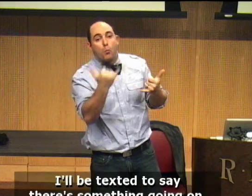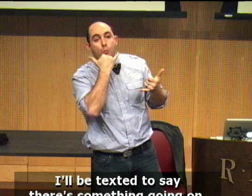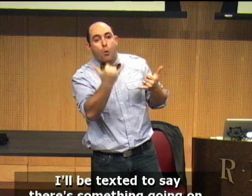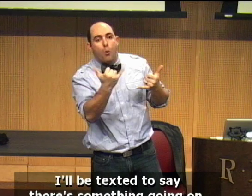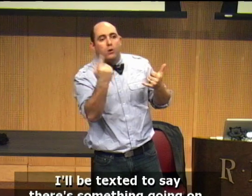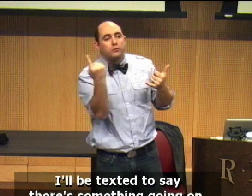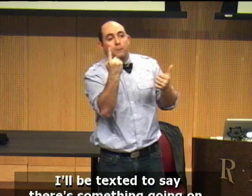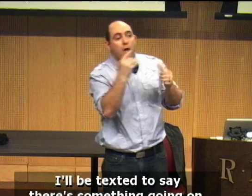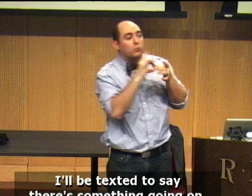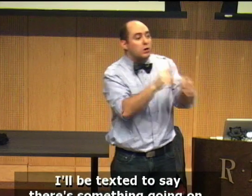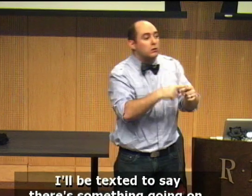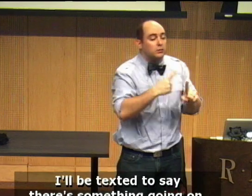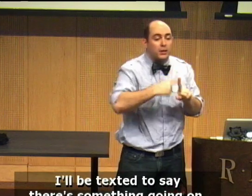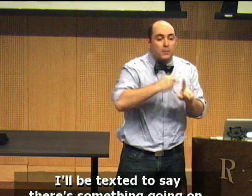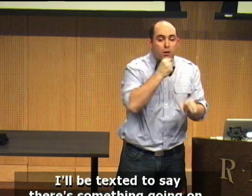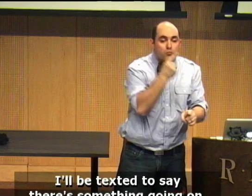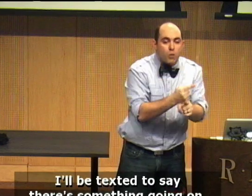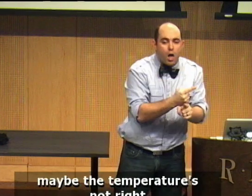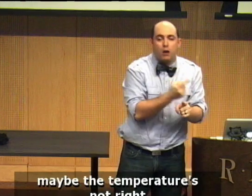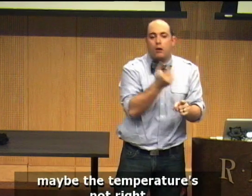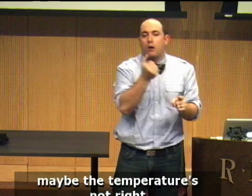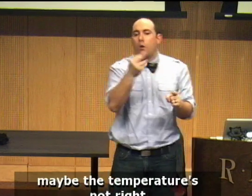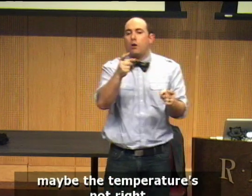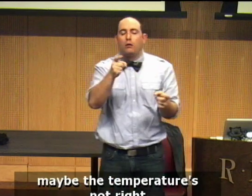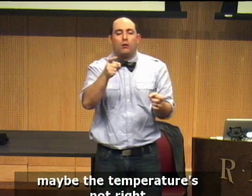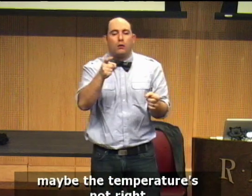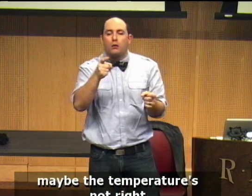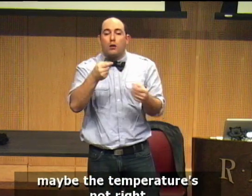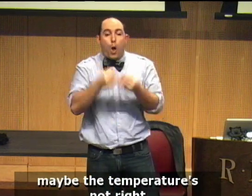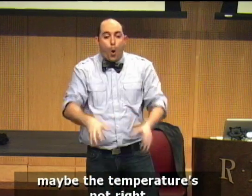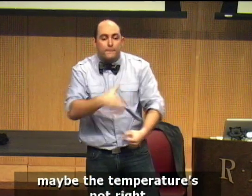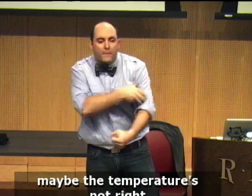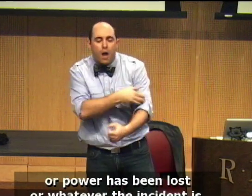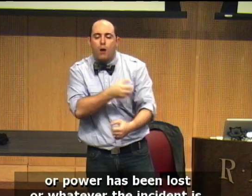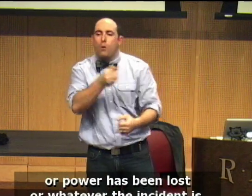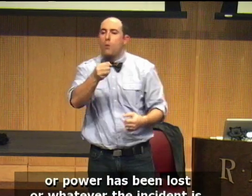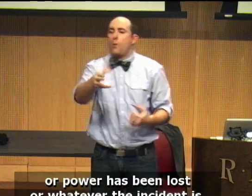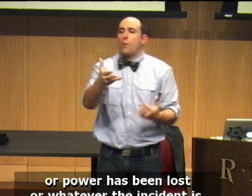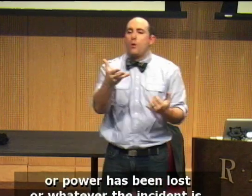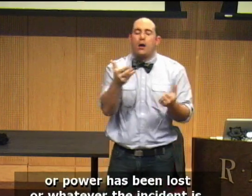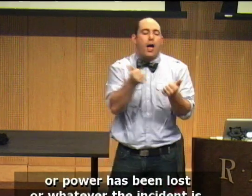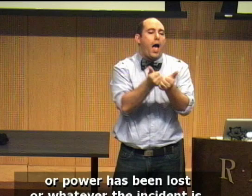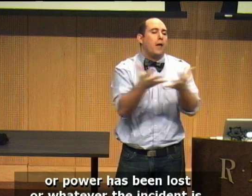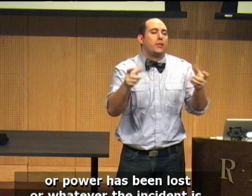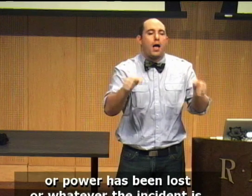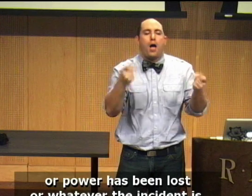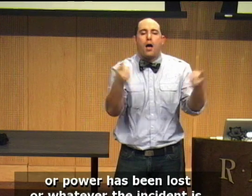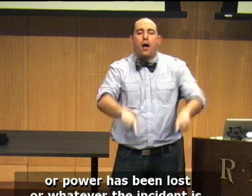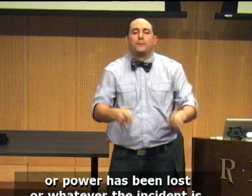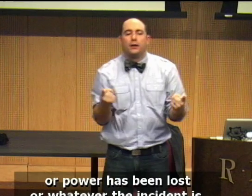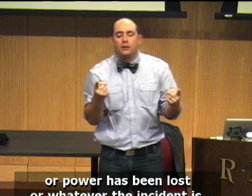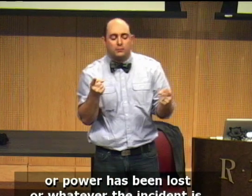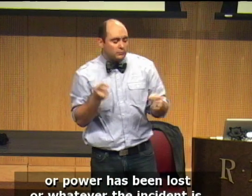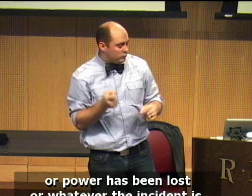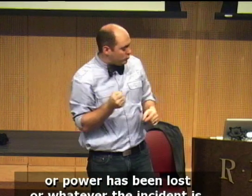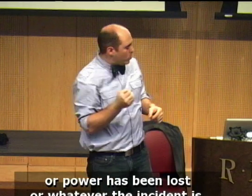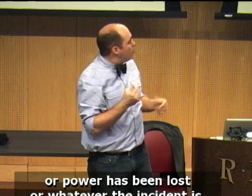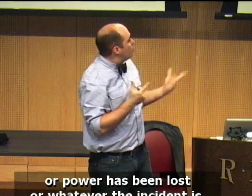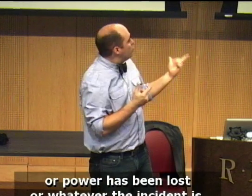be texted to say there's something going on, maybe the temperature's not right, or power has been lost, or whatever